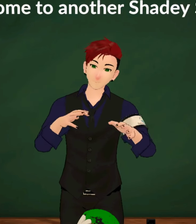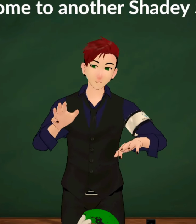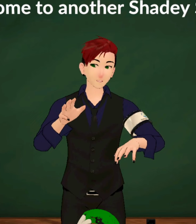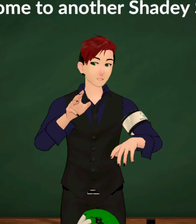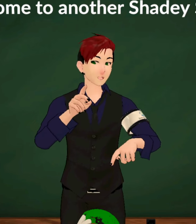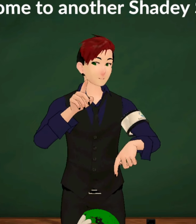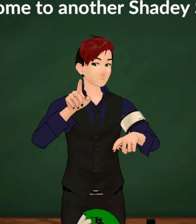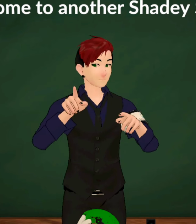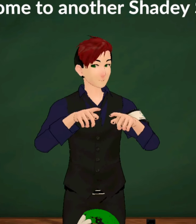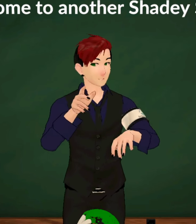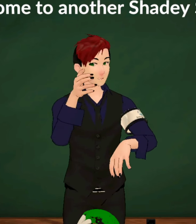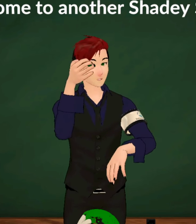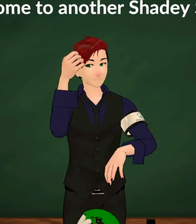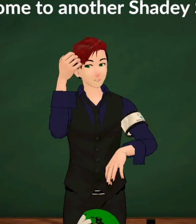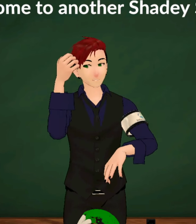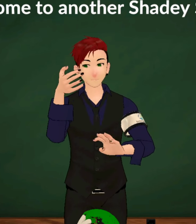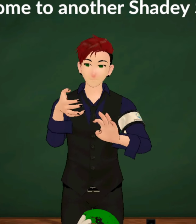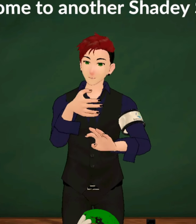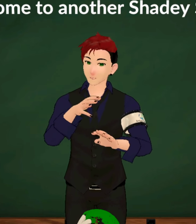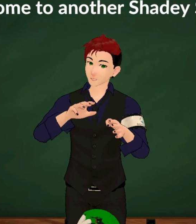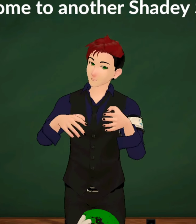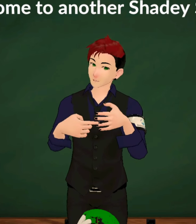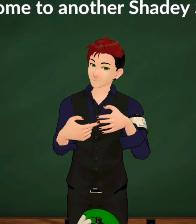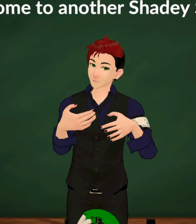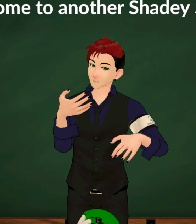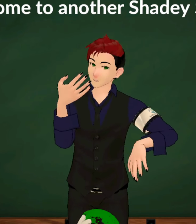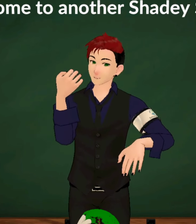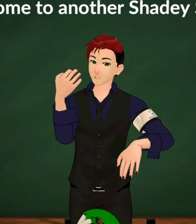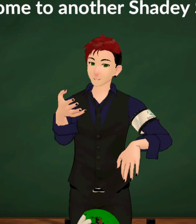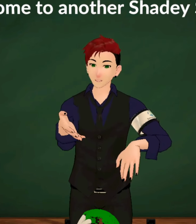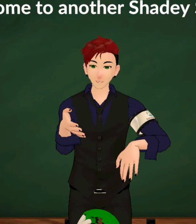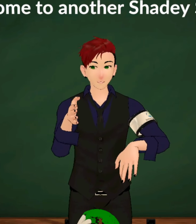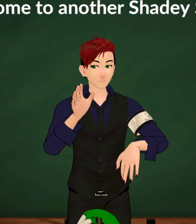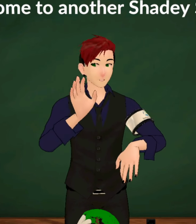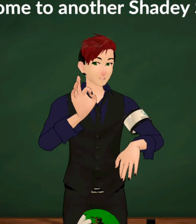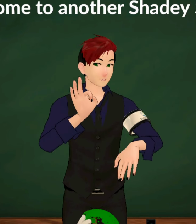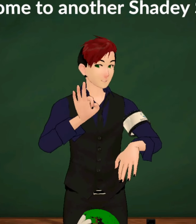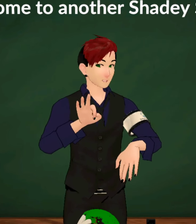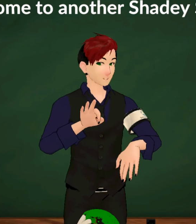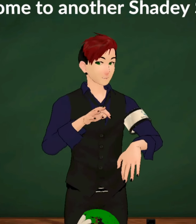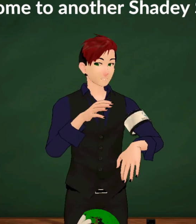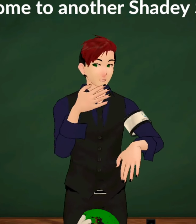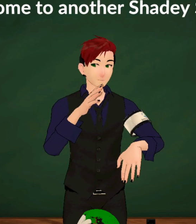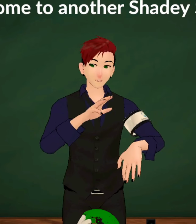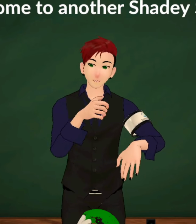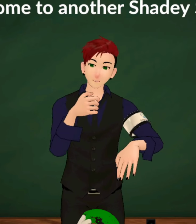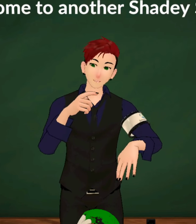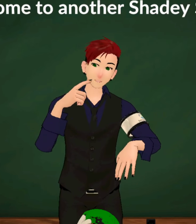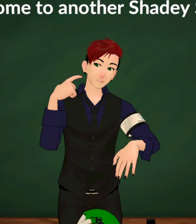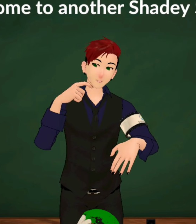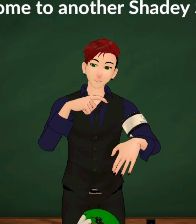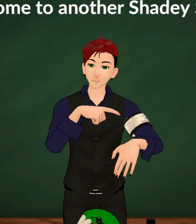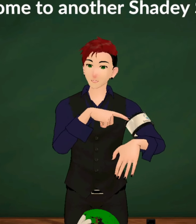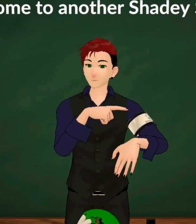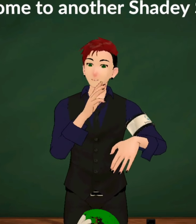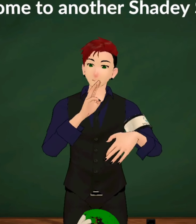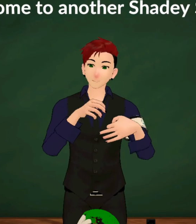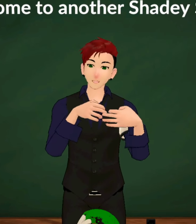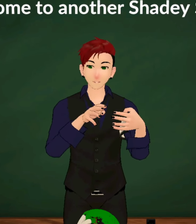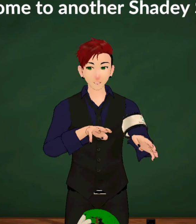anyway, also just before I even start, just want to let you guys know, just in case, I don't know if anybody heard it whenever I was talking in the